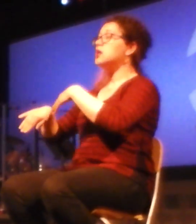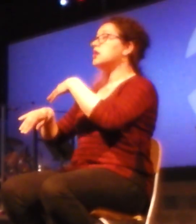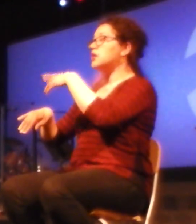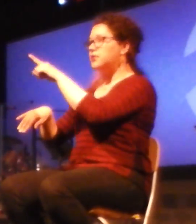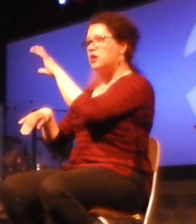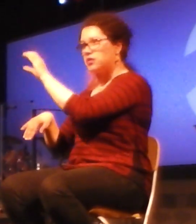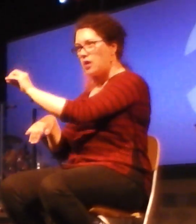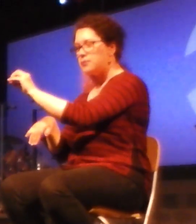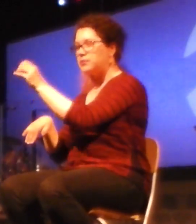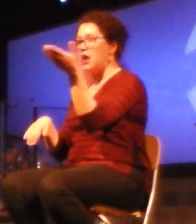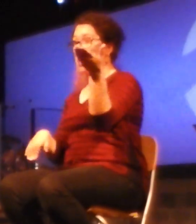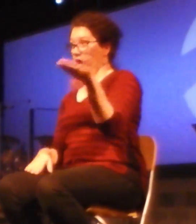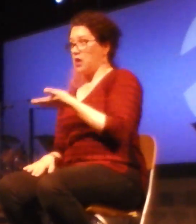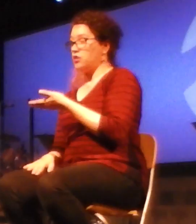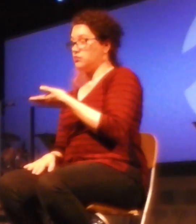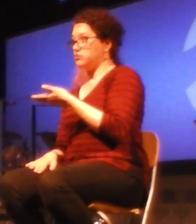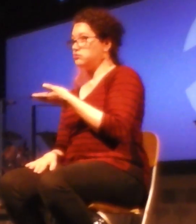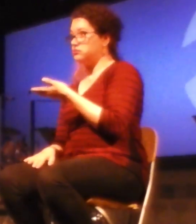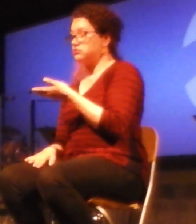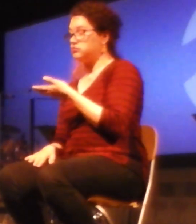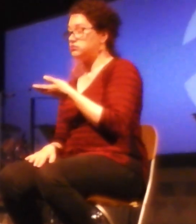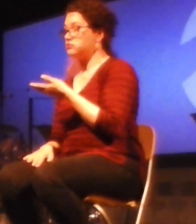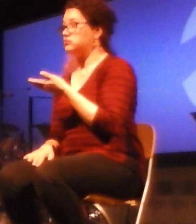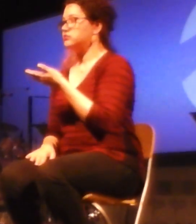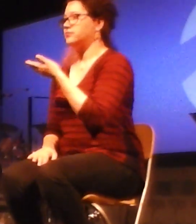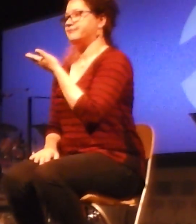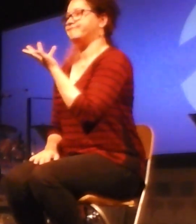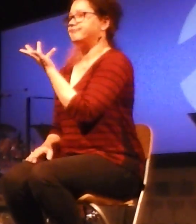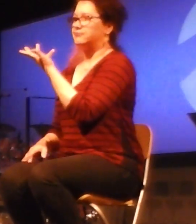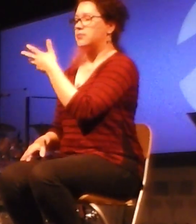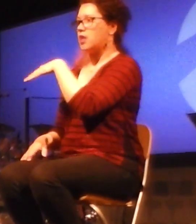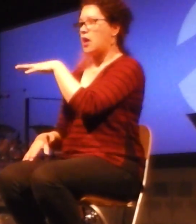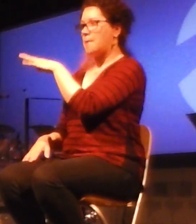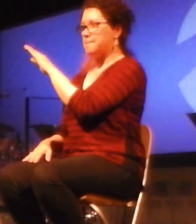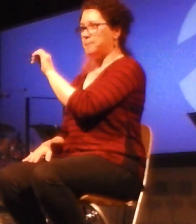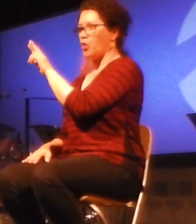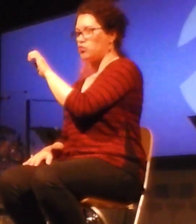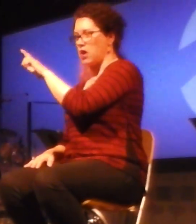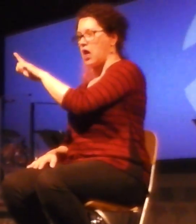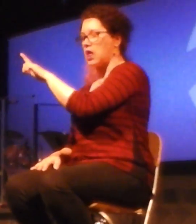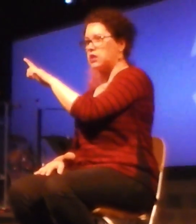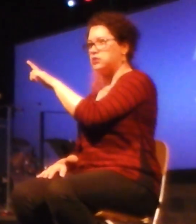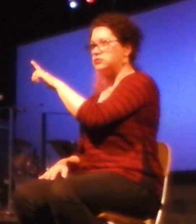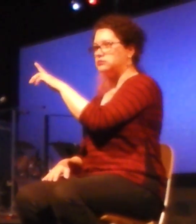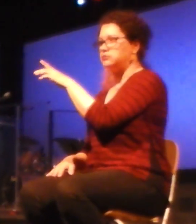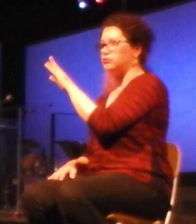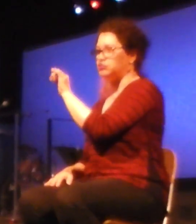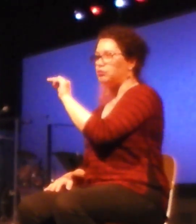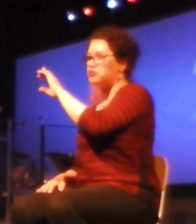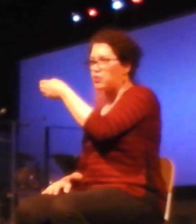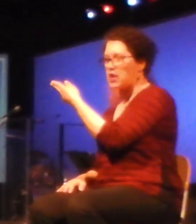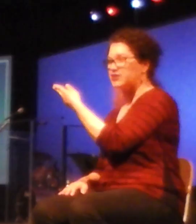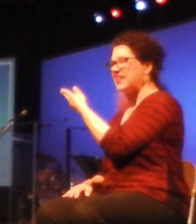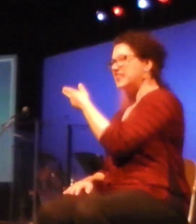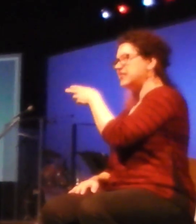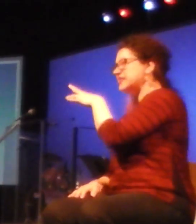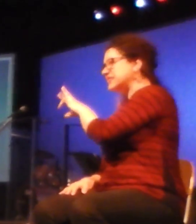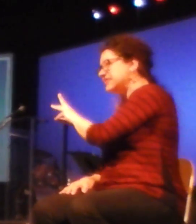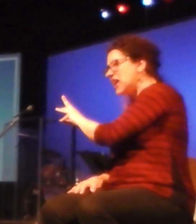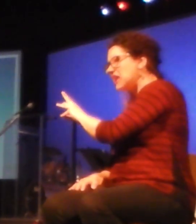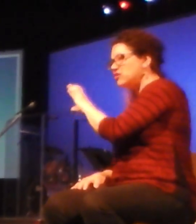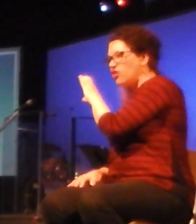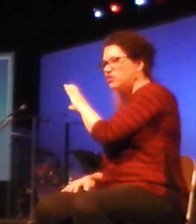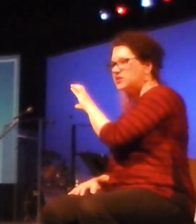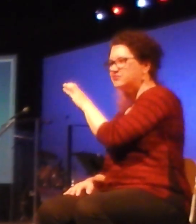was they hired at this particular branch of Deprez like 600 to 800 people all at once, like in one